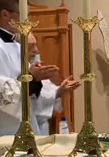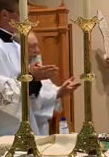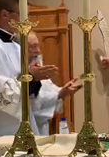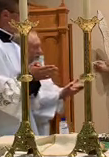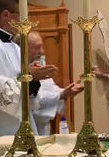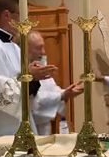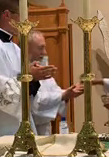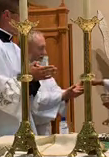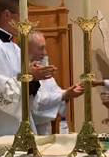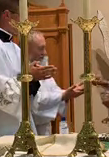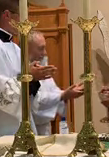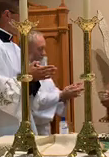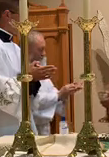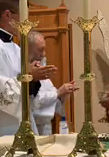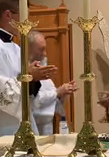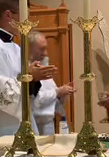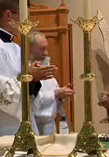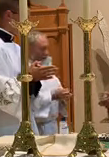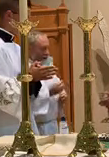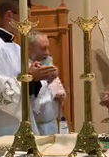The body of Christ. Amen.